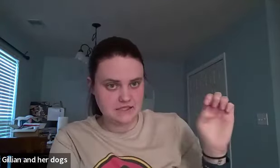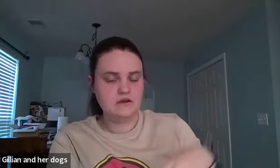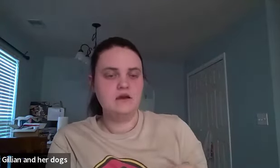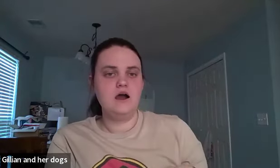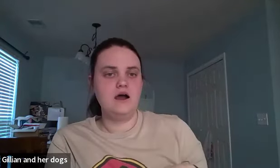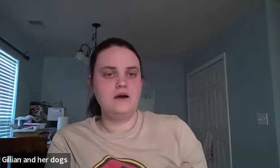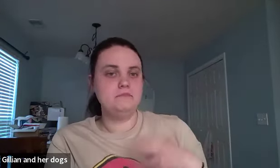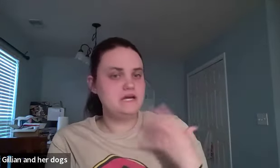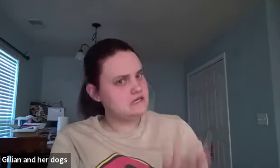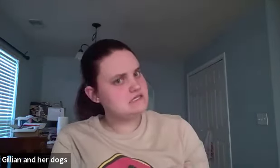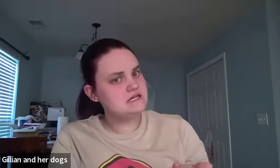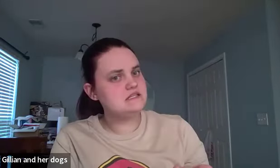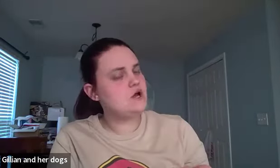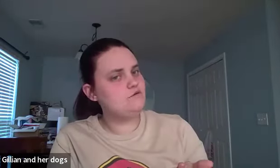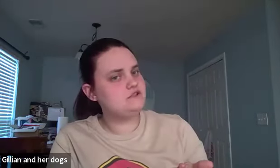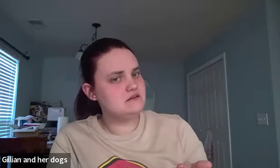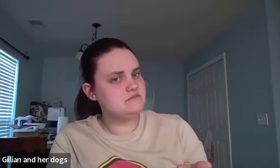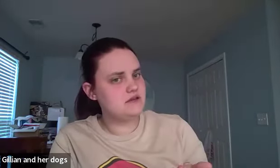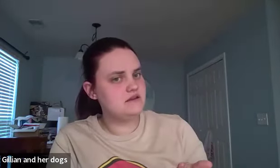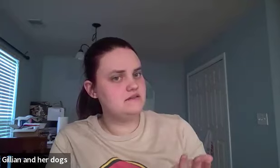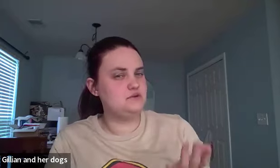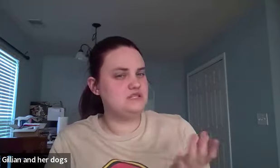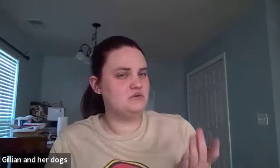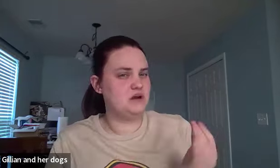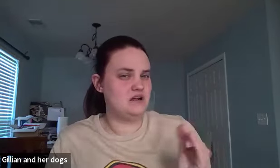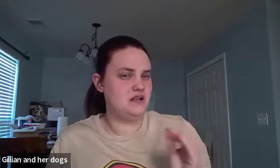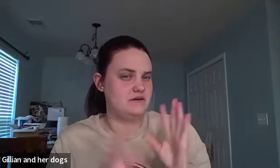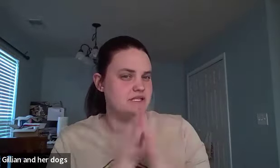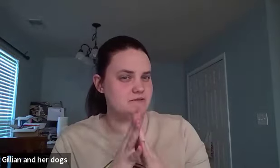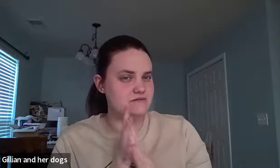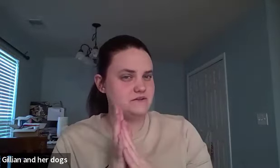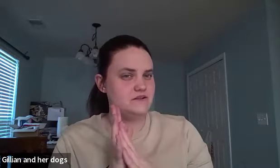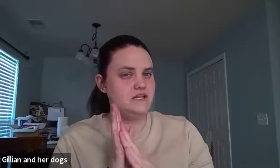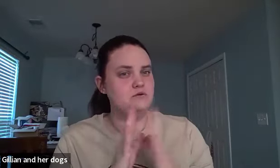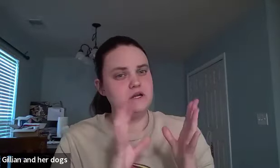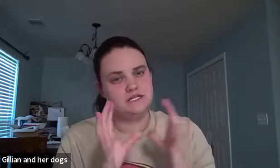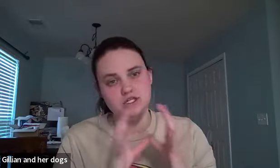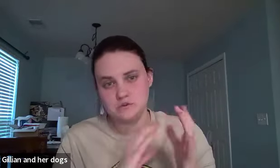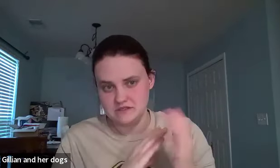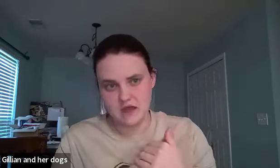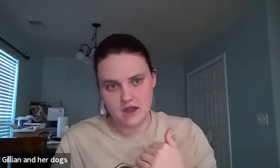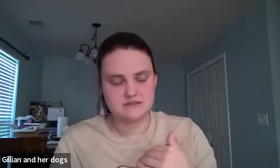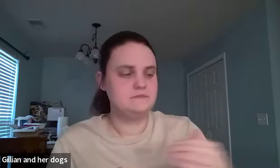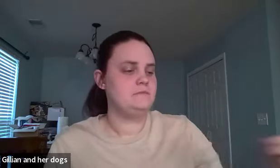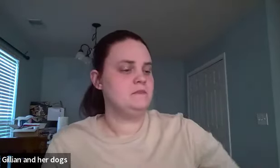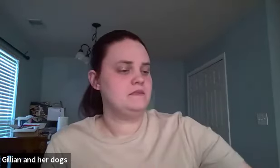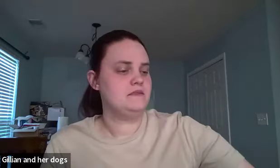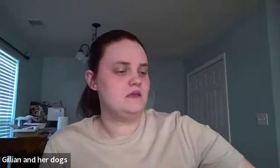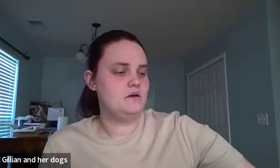C. But it is a nice little helpful tidbit if you did want to clarify specifically and you wanted to use that.